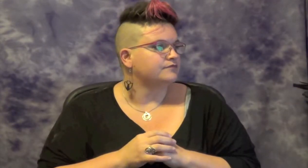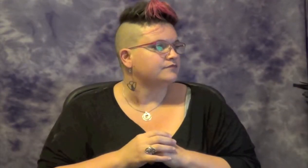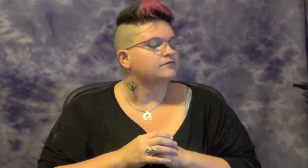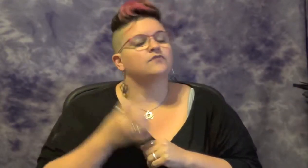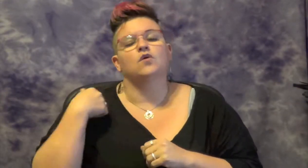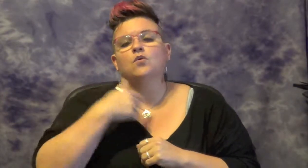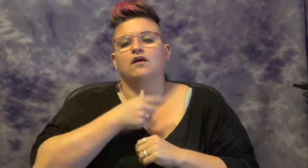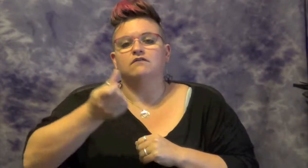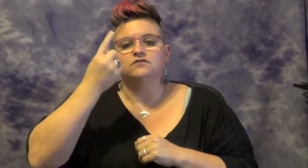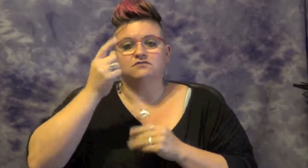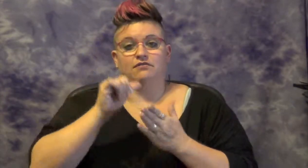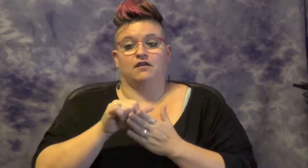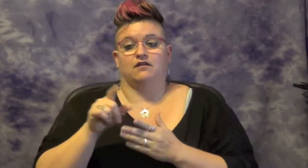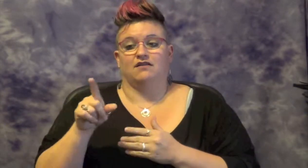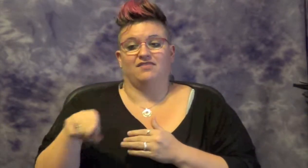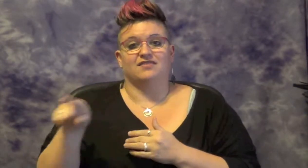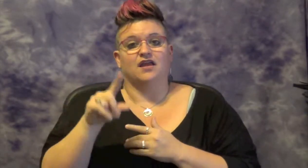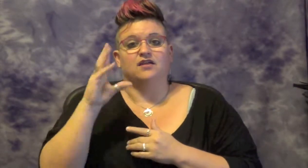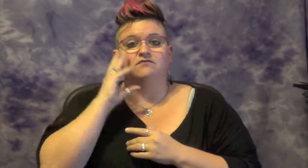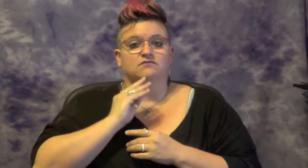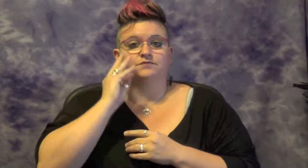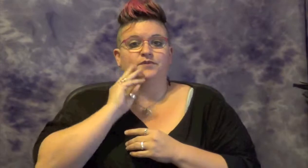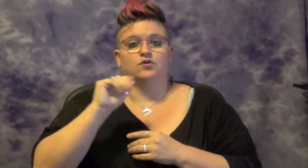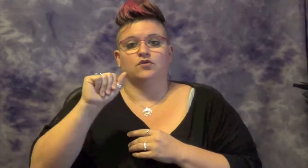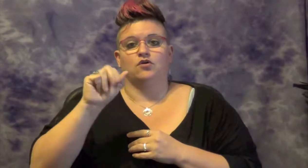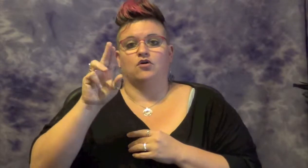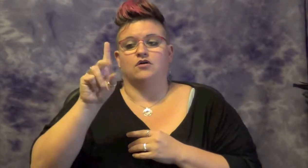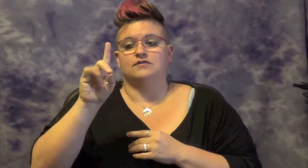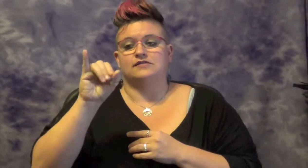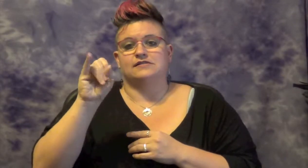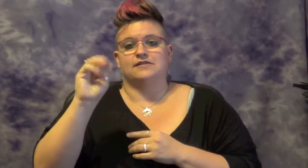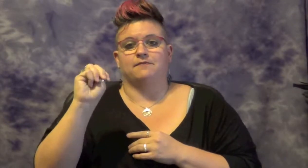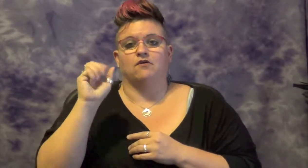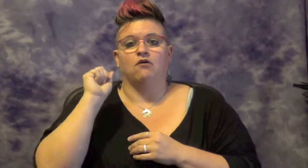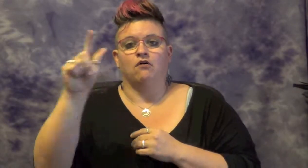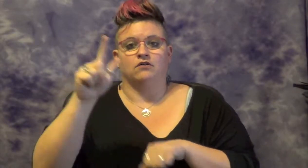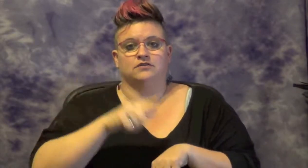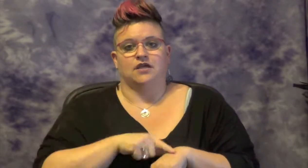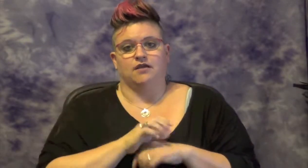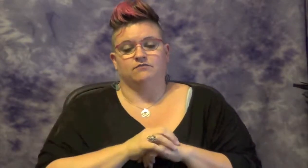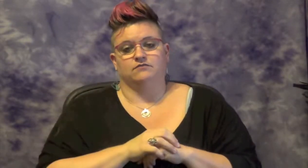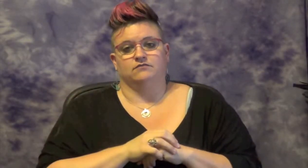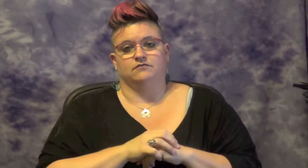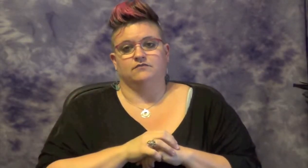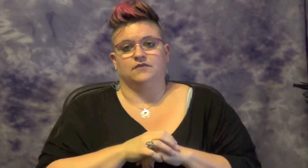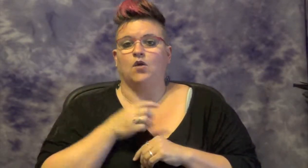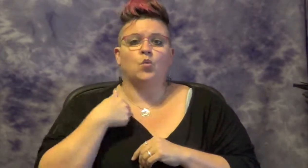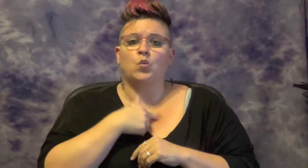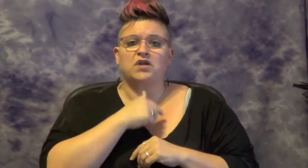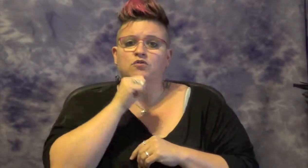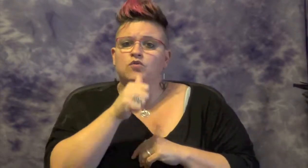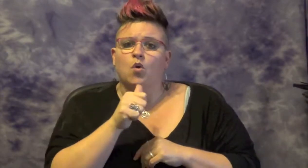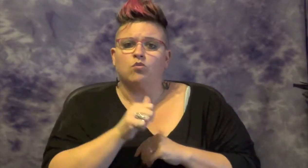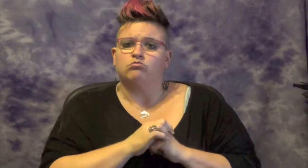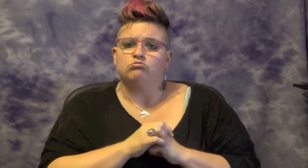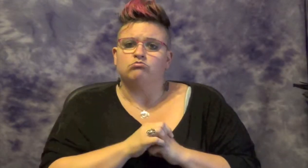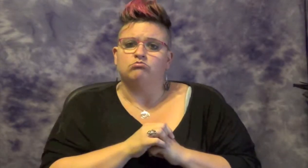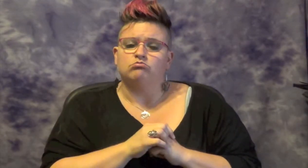our community. We have to understand those experiences and what they have faced with autism, and they experience autism